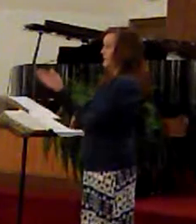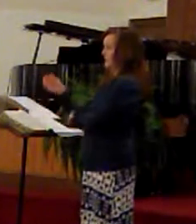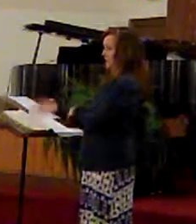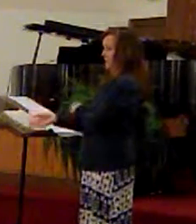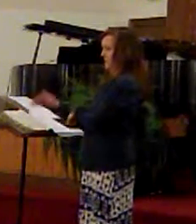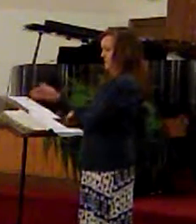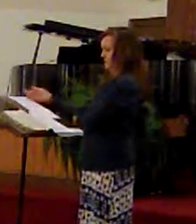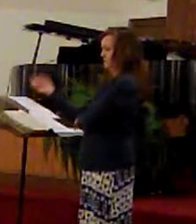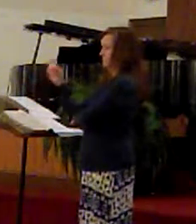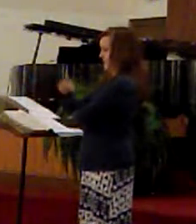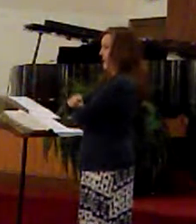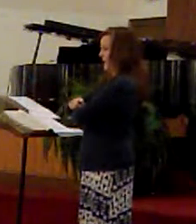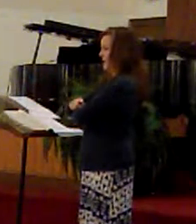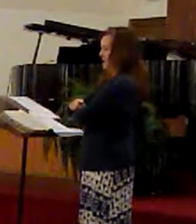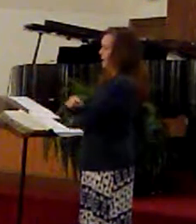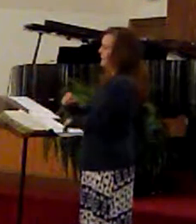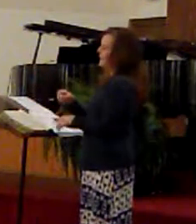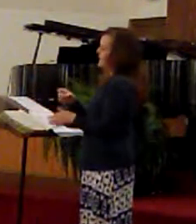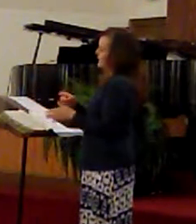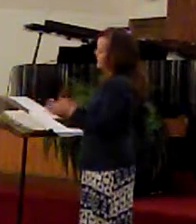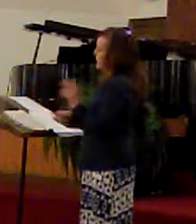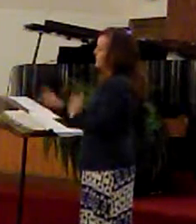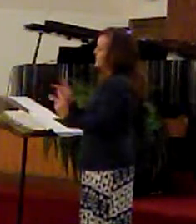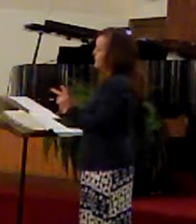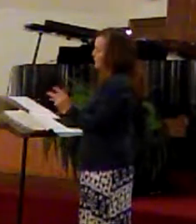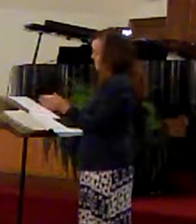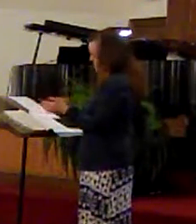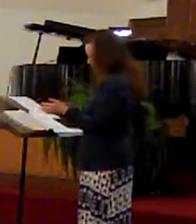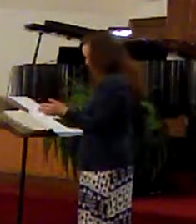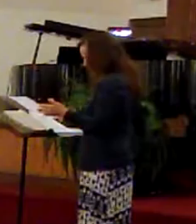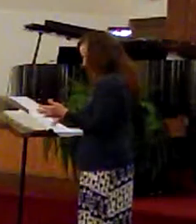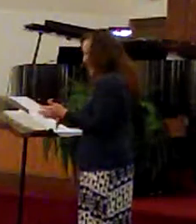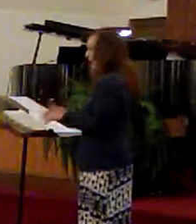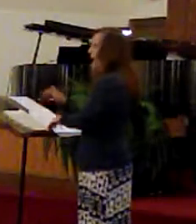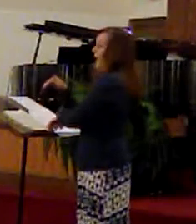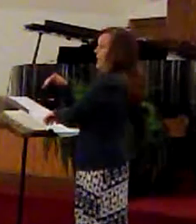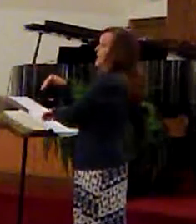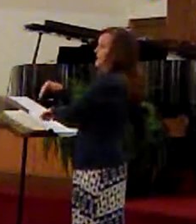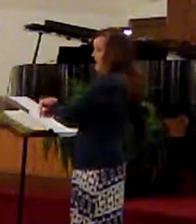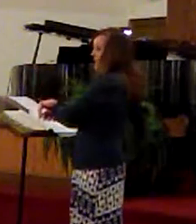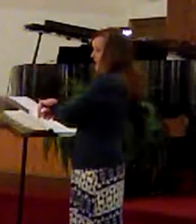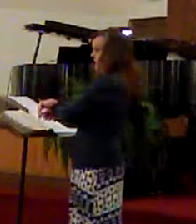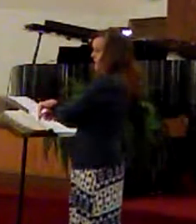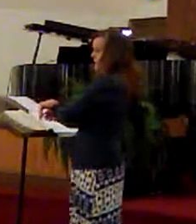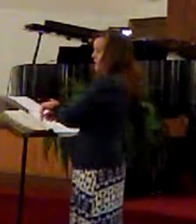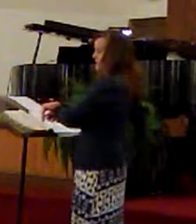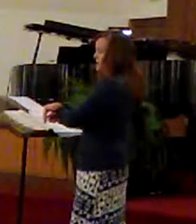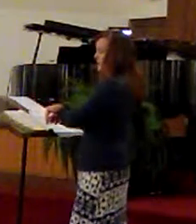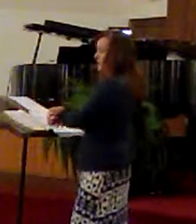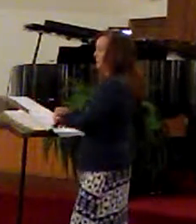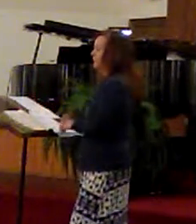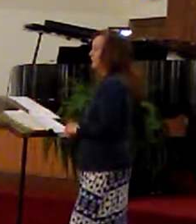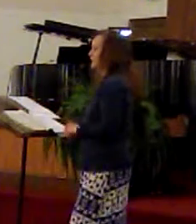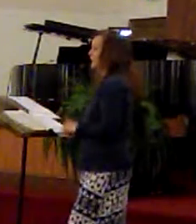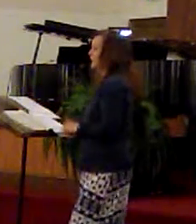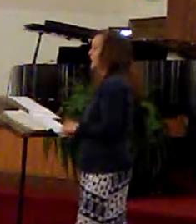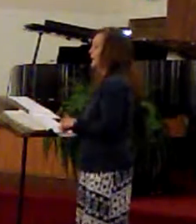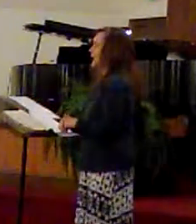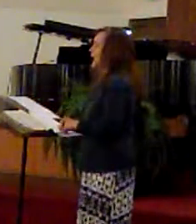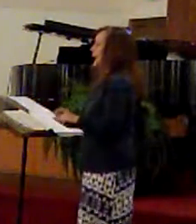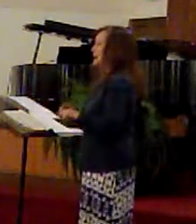I do my better reading later in the day. And I understand that. Let me challenge you. That's when more excuses come up as